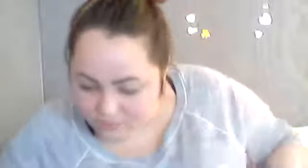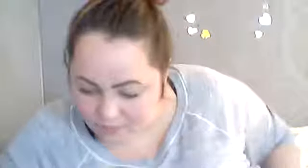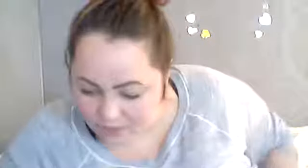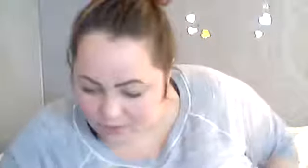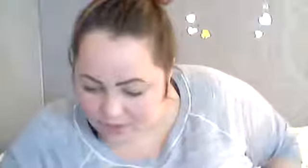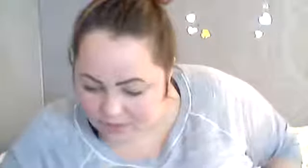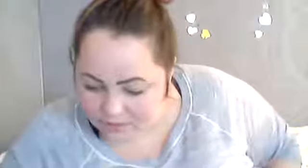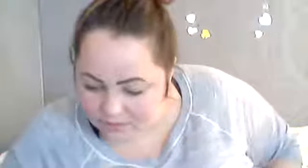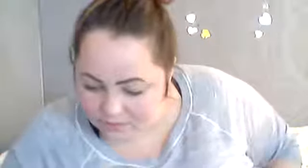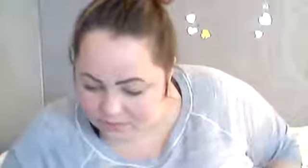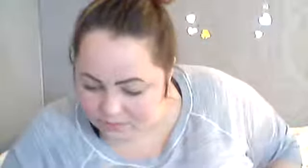Okay.